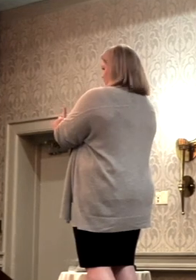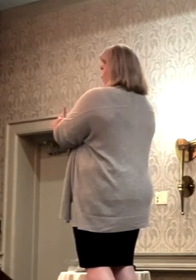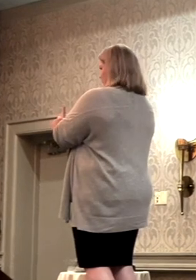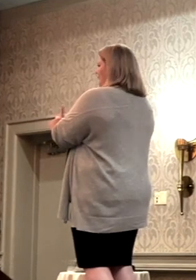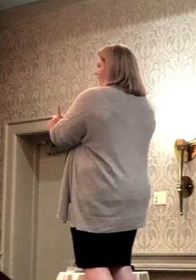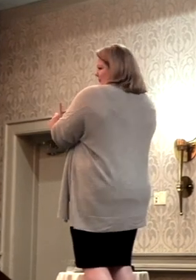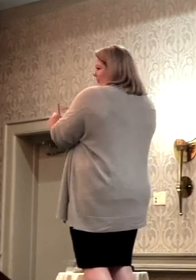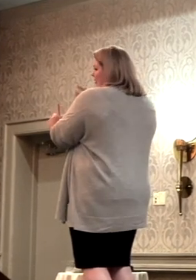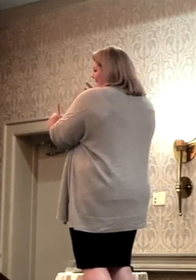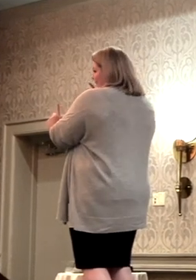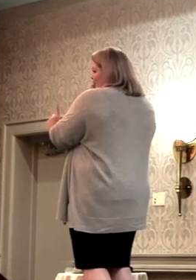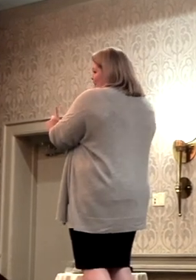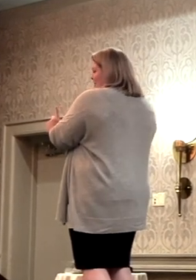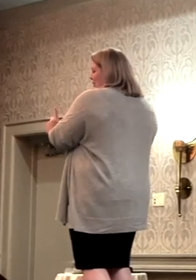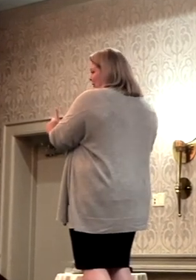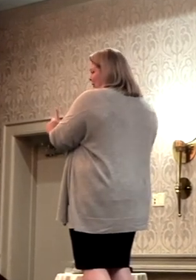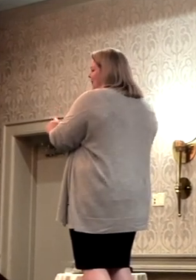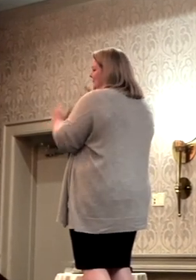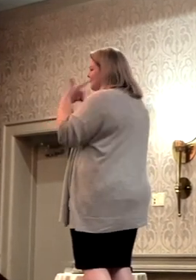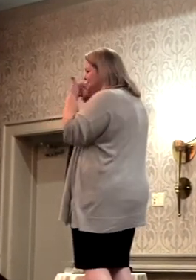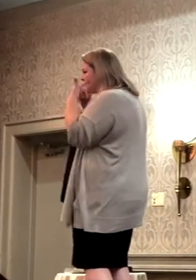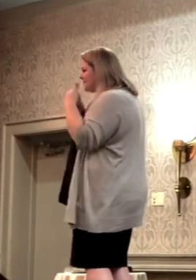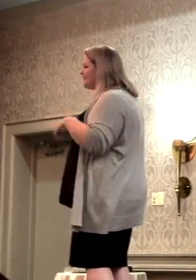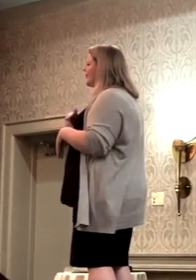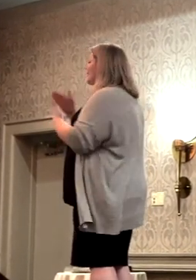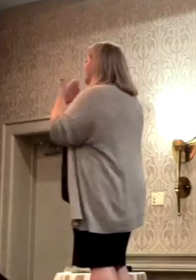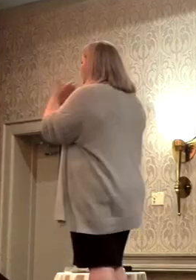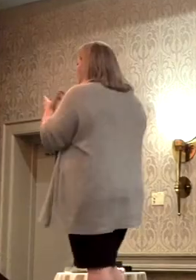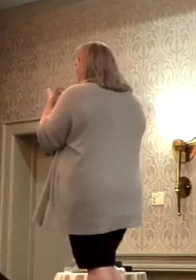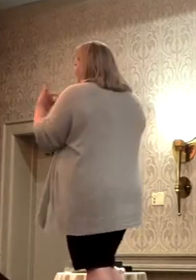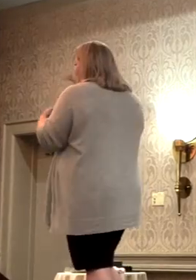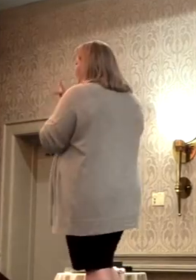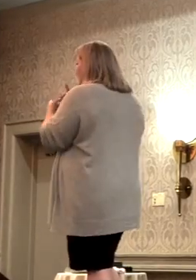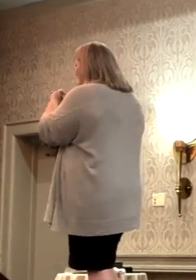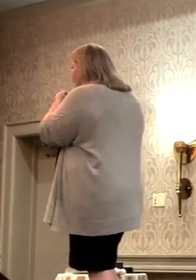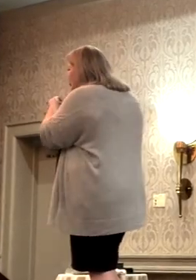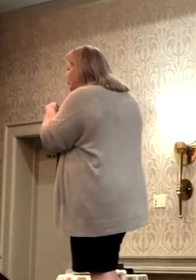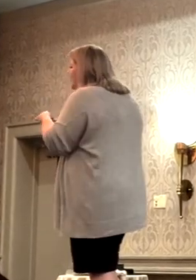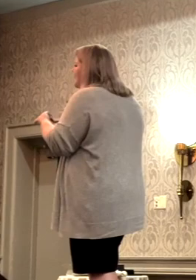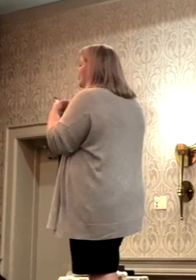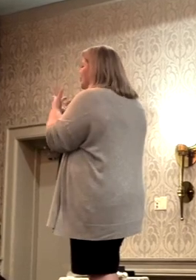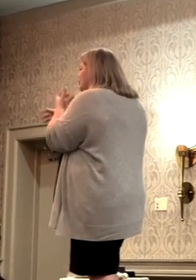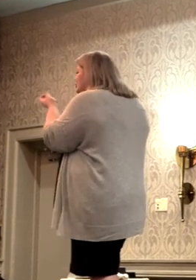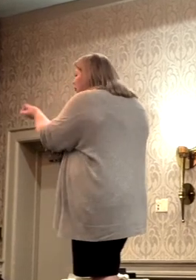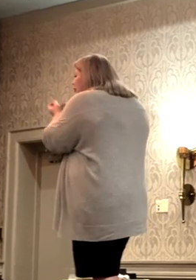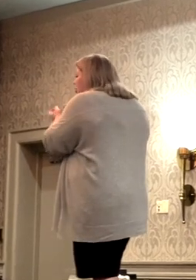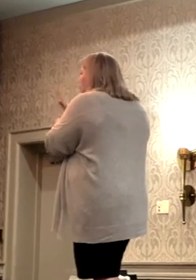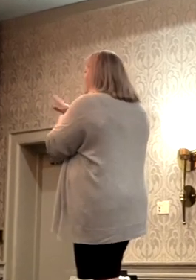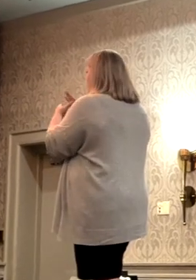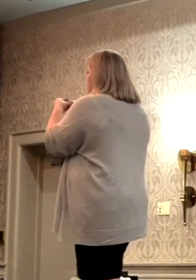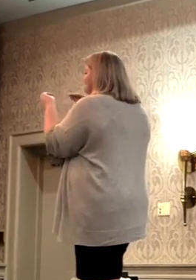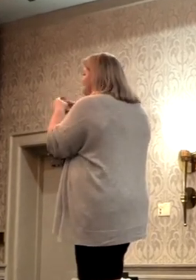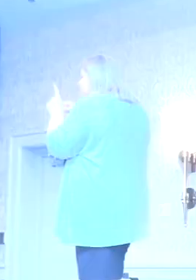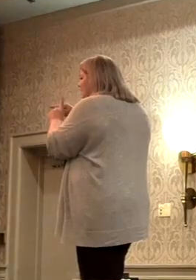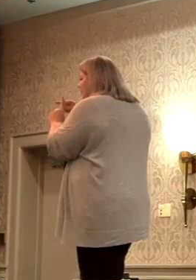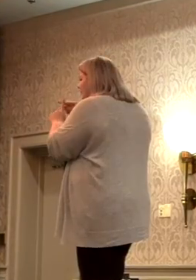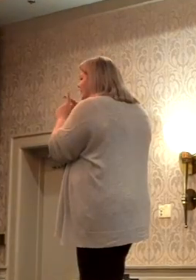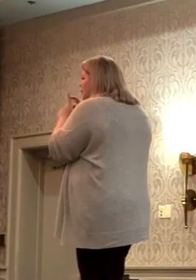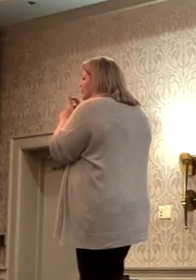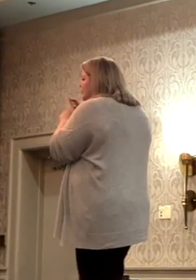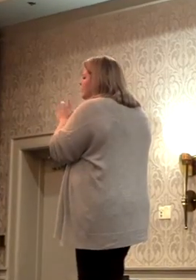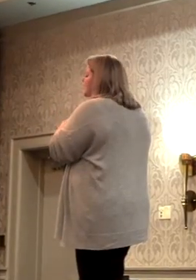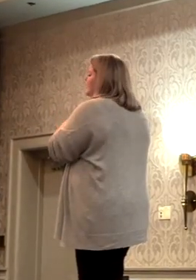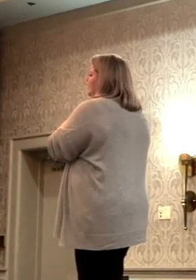Dean Yanowski, thank you for your friendship, for your support, your wonderful words tonight. You know,